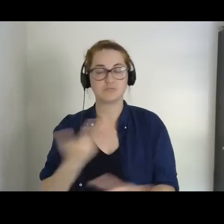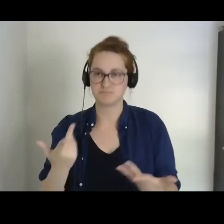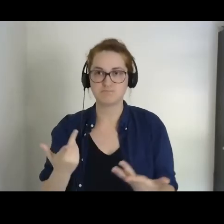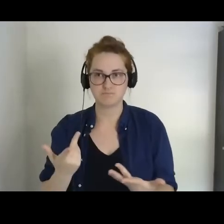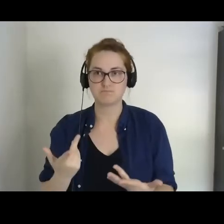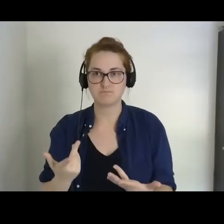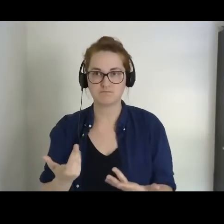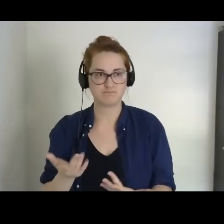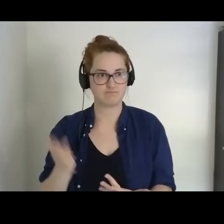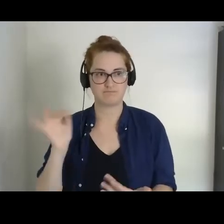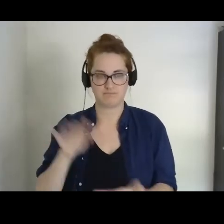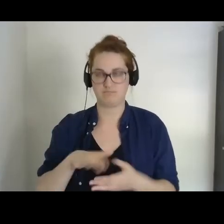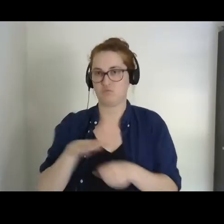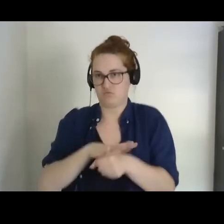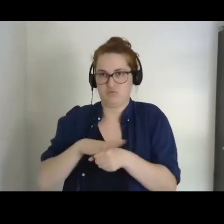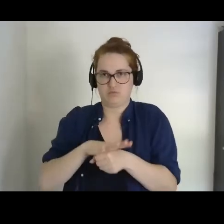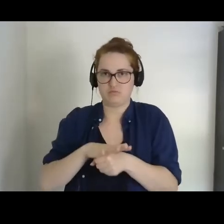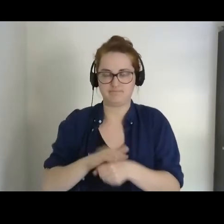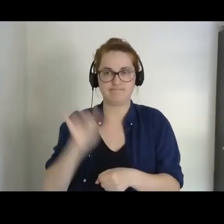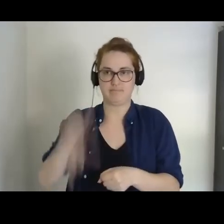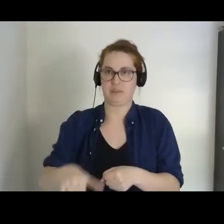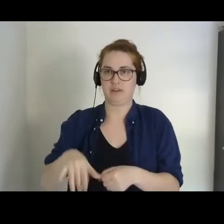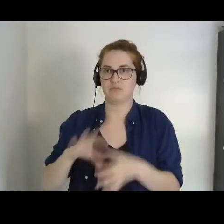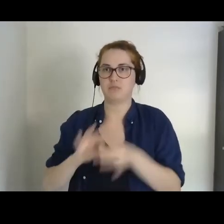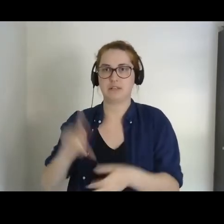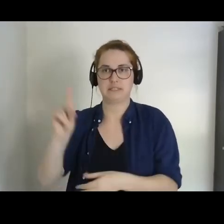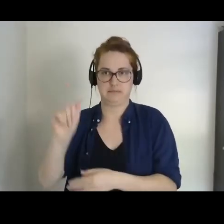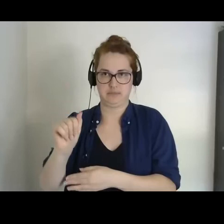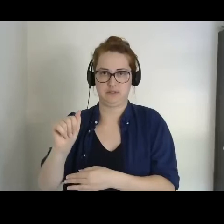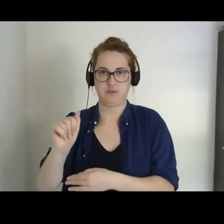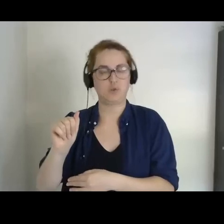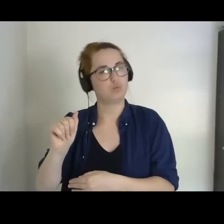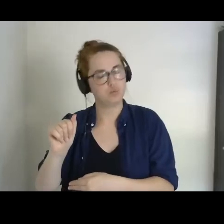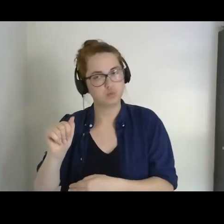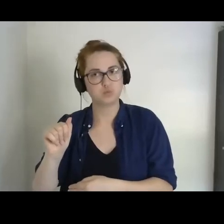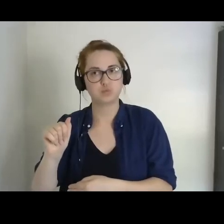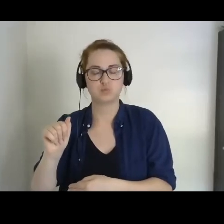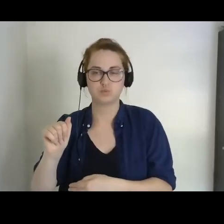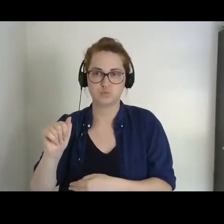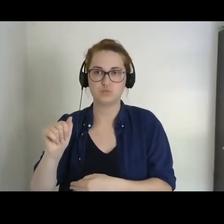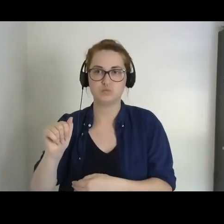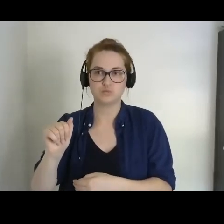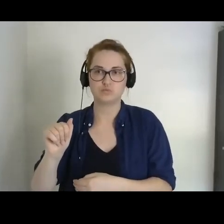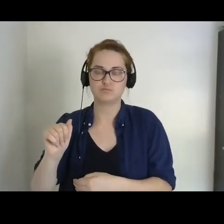case. So what we have here is evidence of deeply systemic